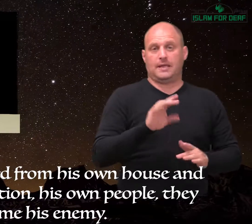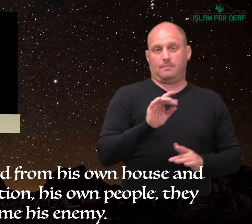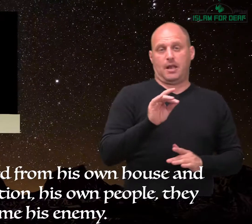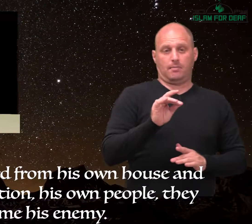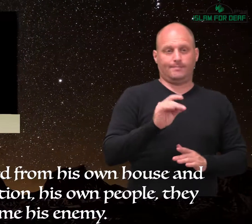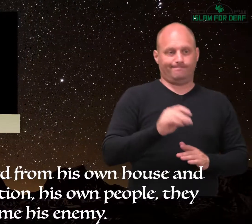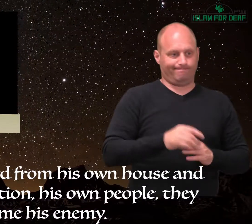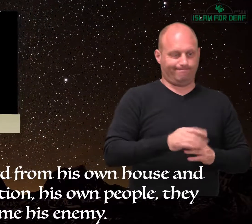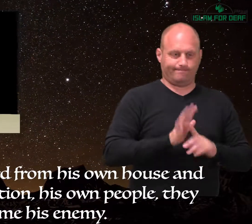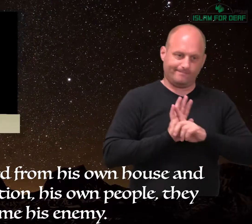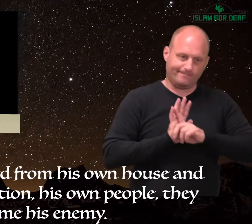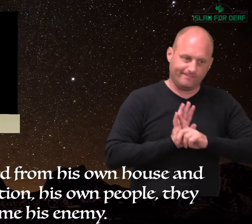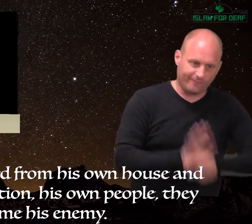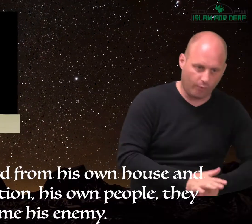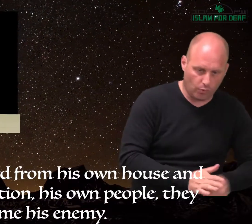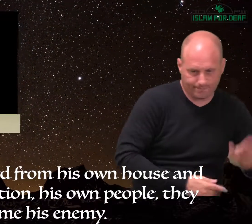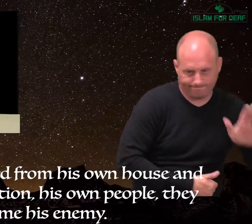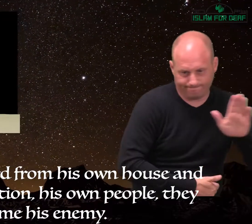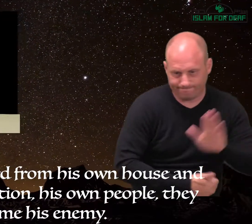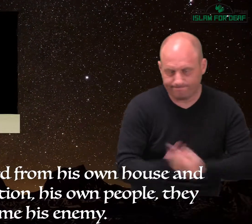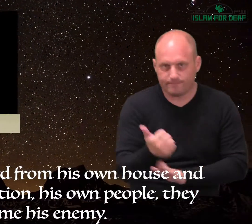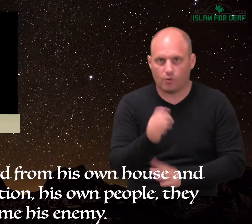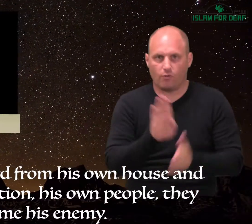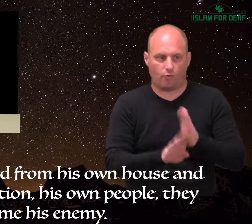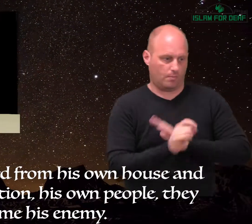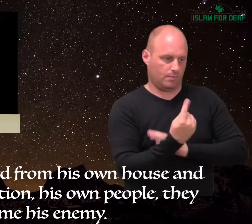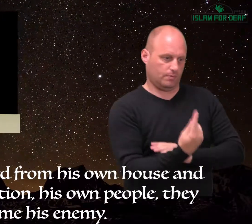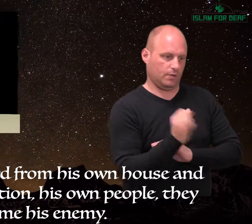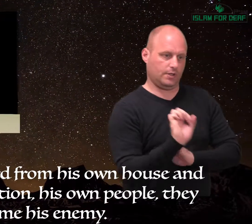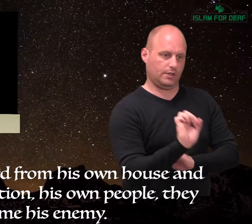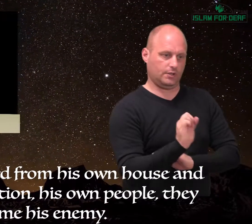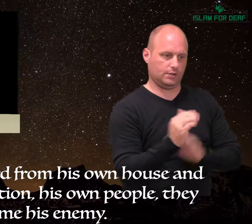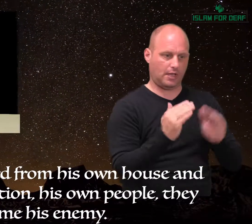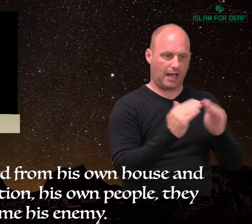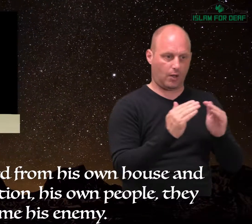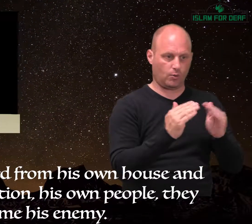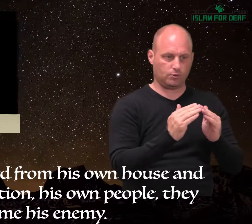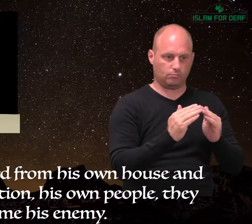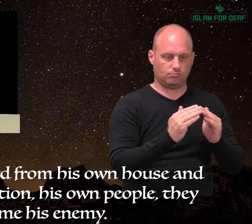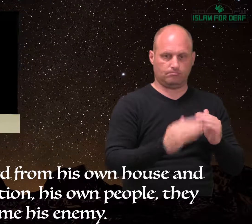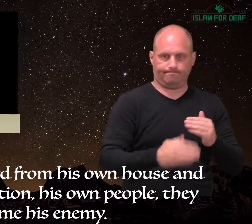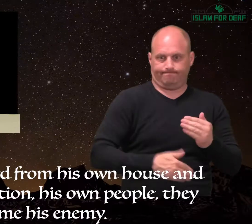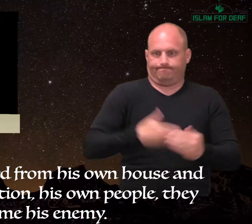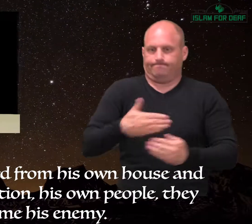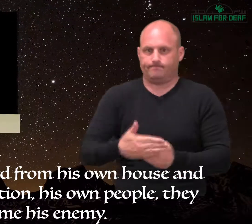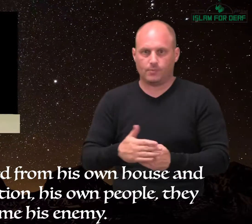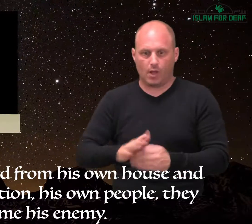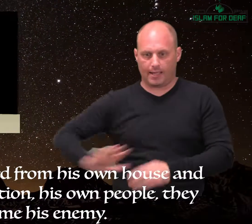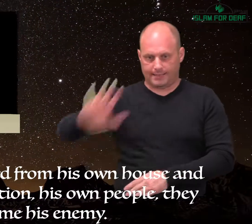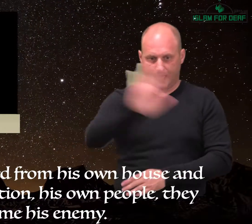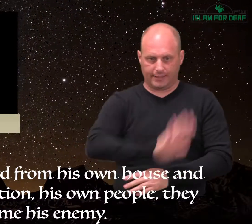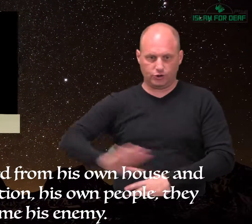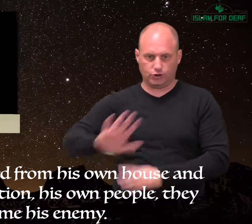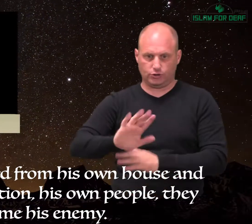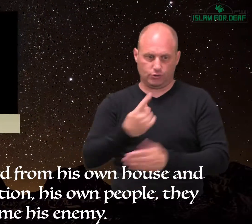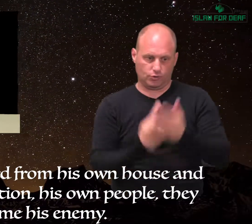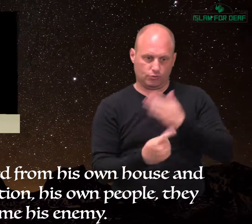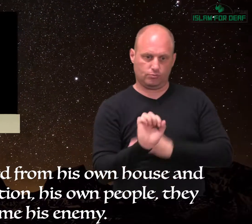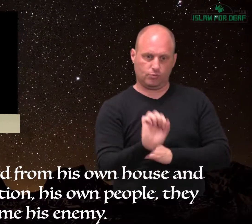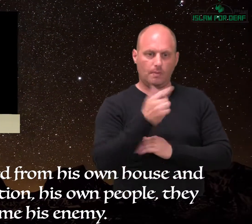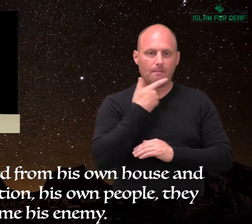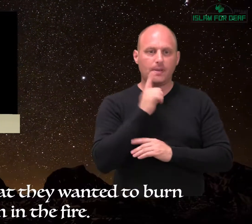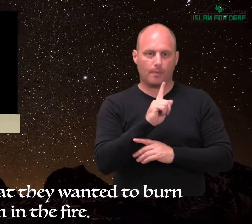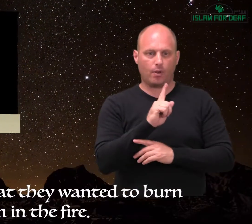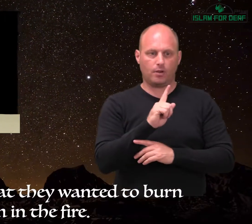own house and then his own nation, his own people, they became his enemy